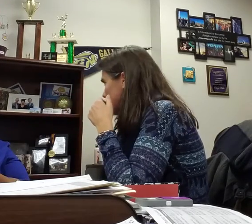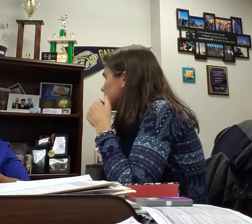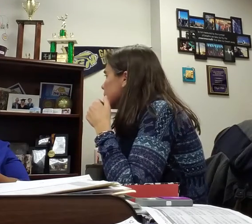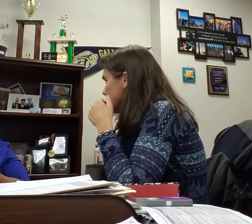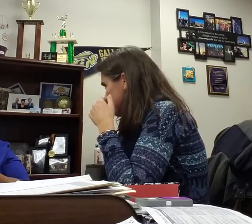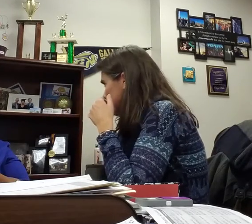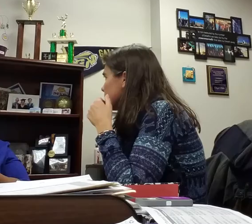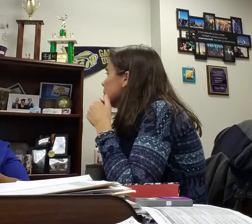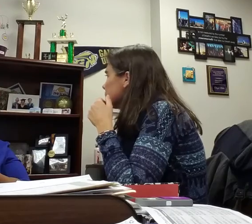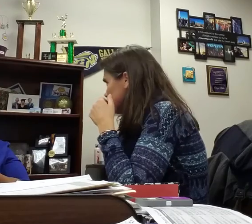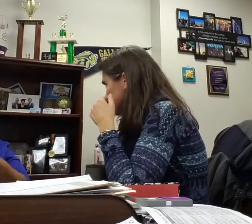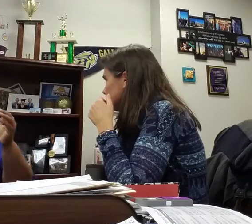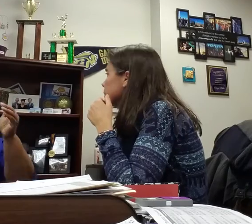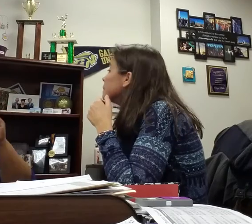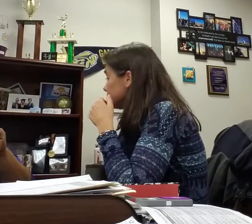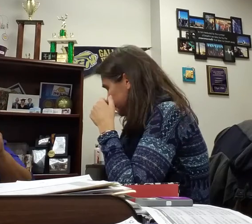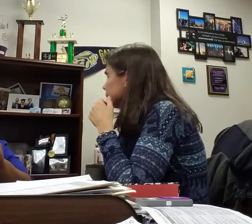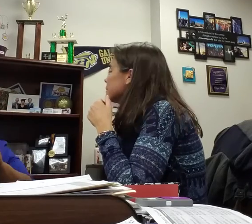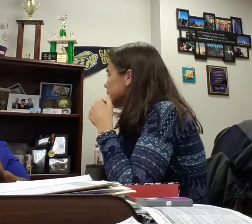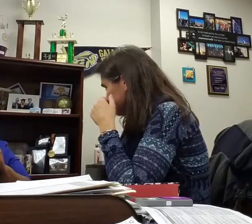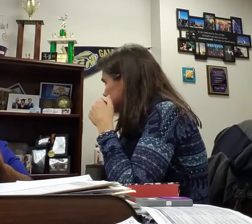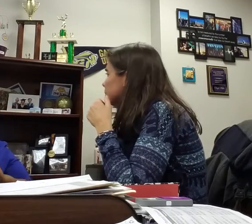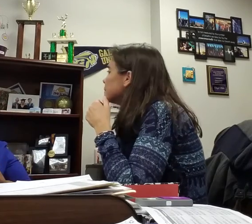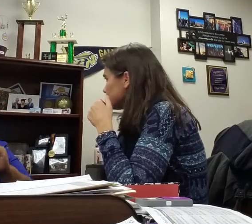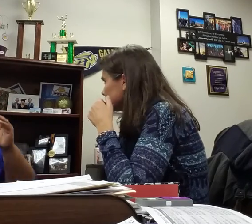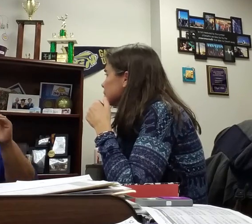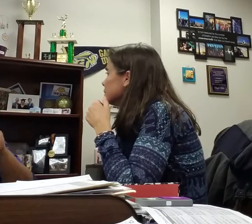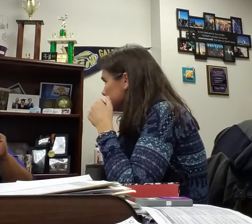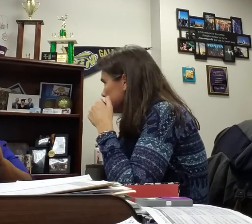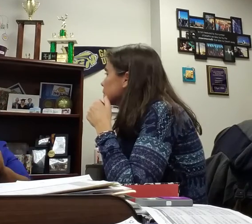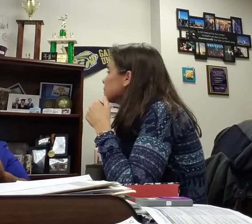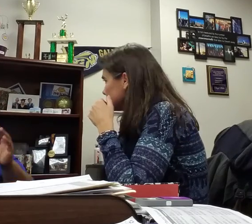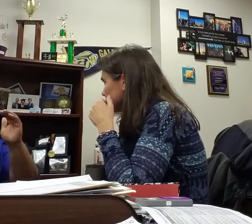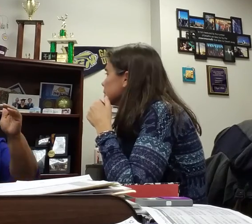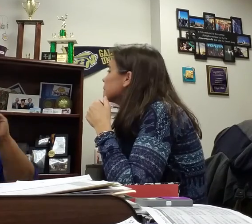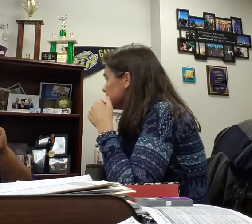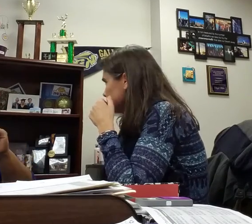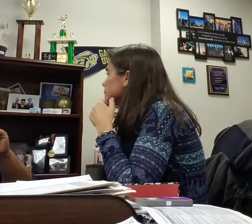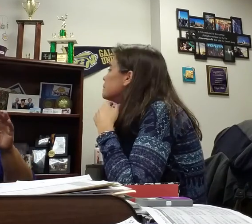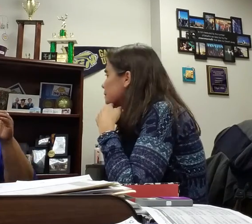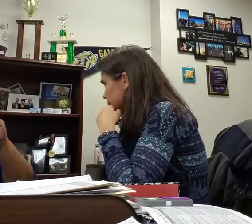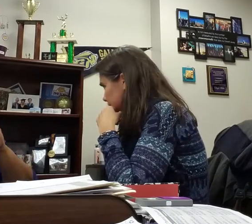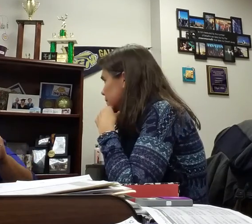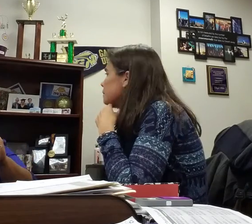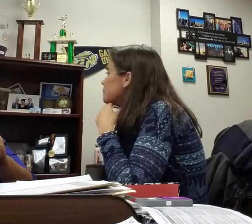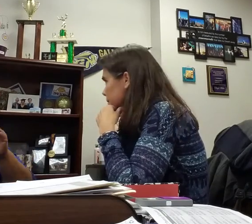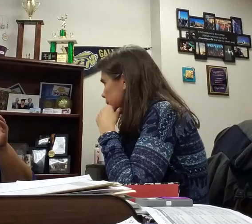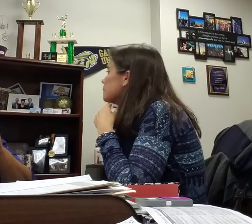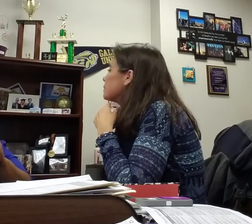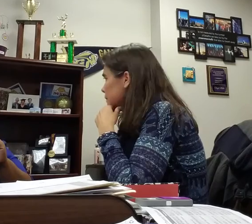as far as listing, or I can show it this way, like we're talking about this, now we're talking about this.